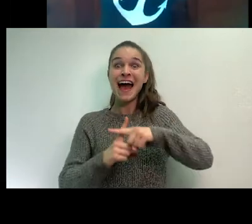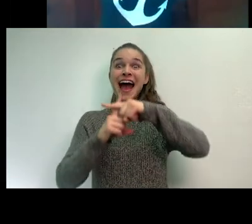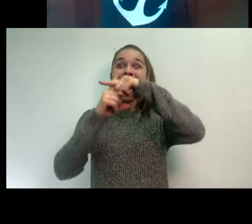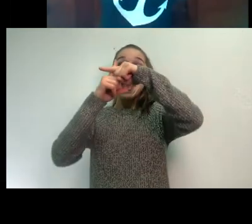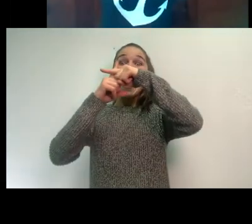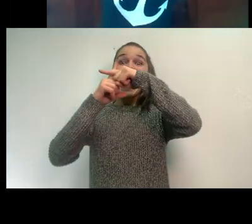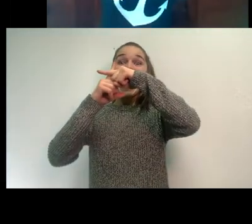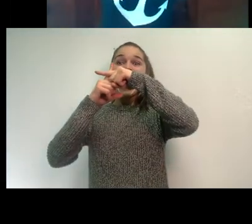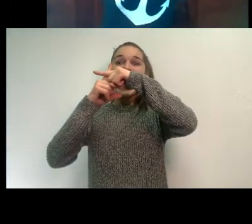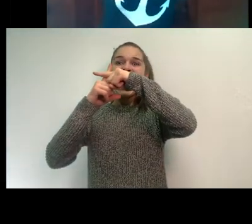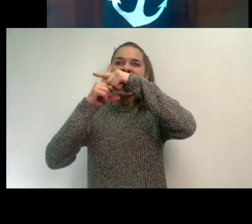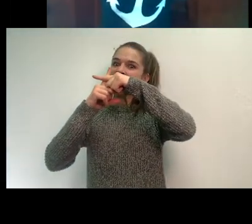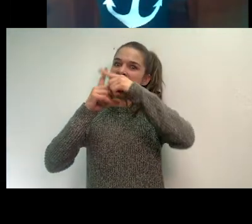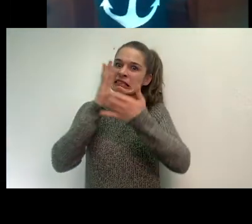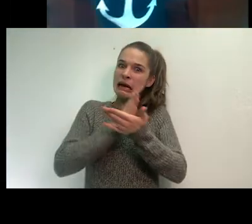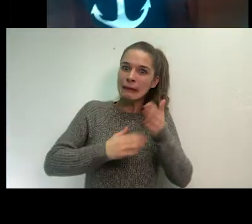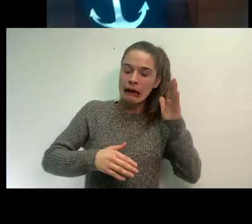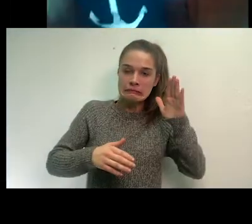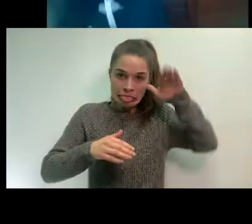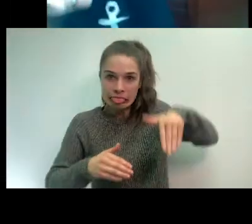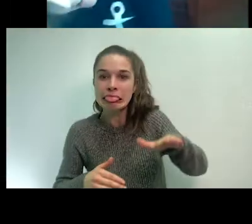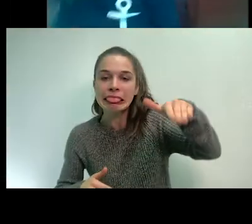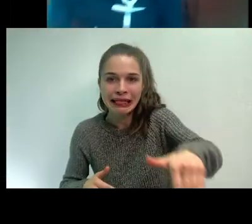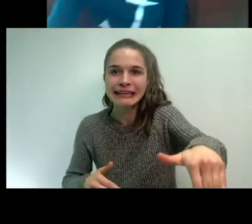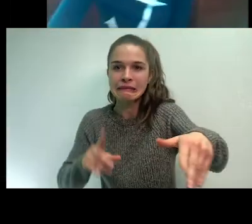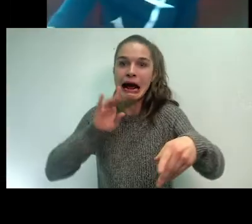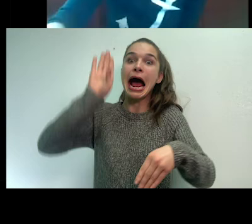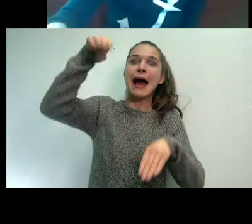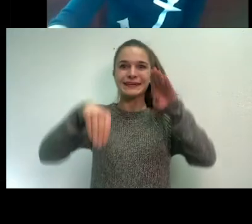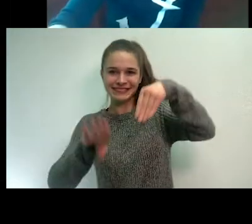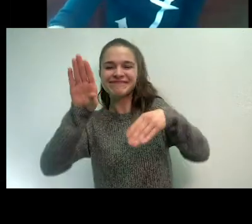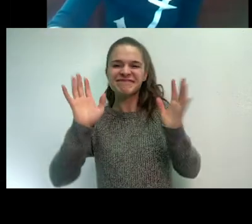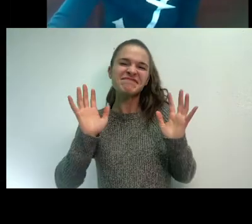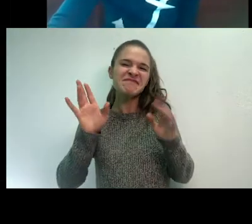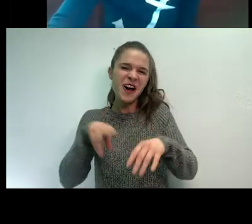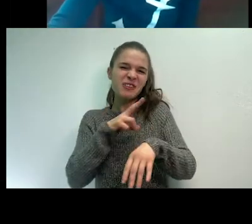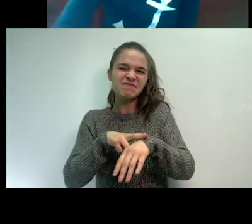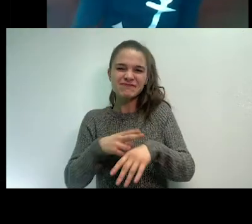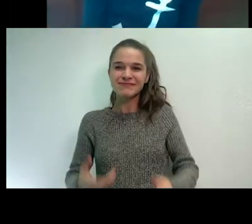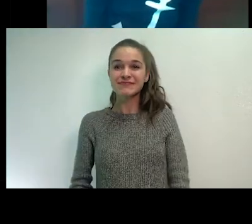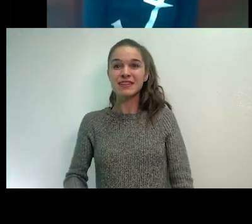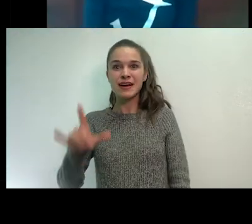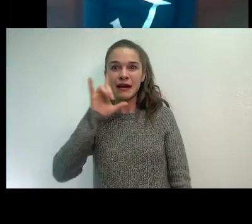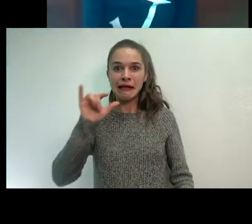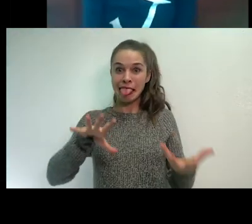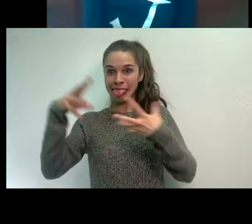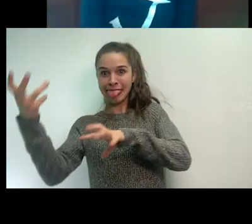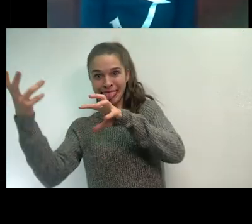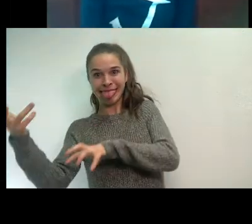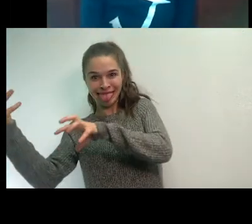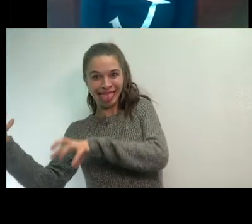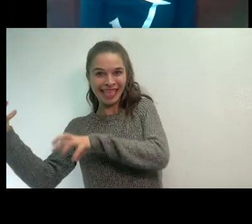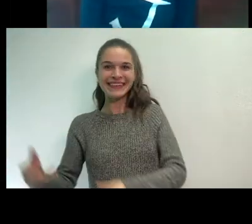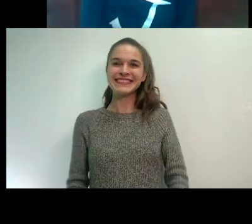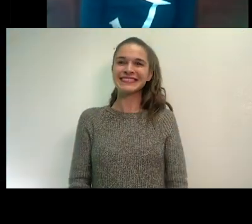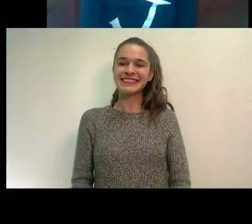whee, and downs. Wah! Looks like they've fallen over. And